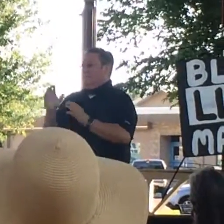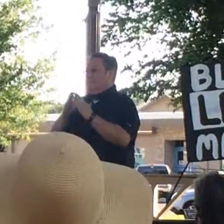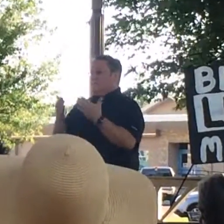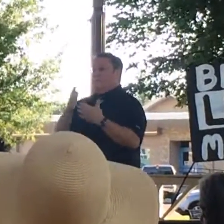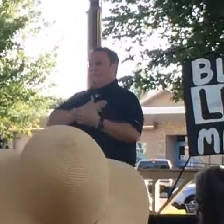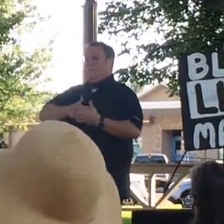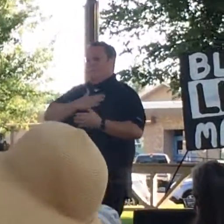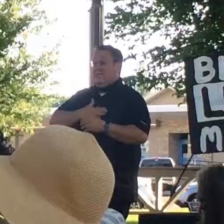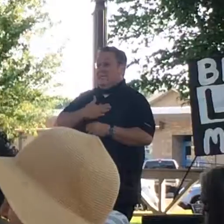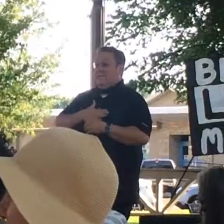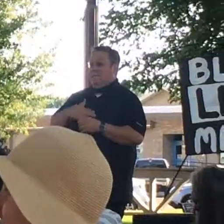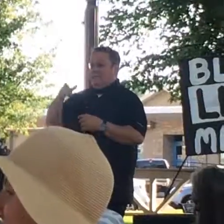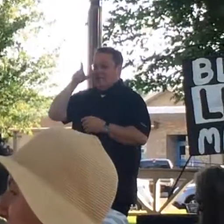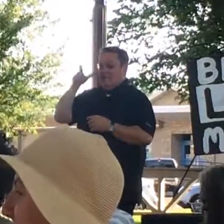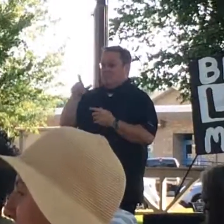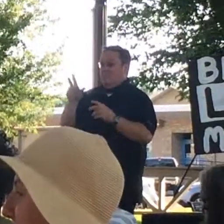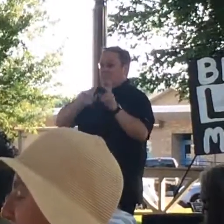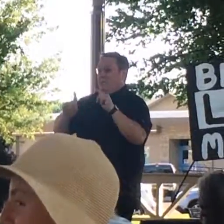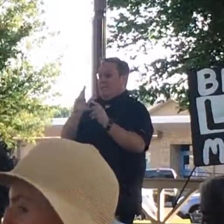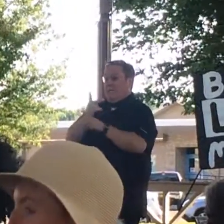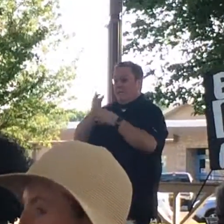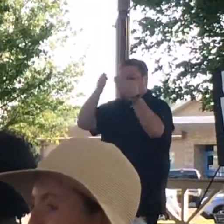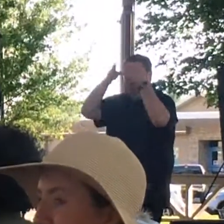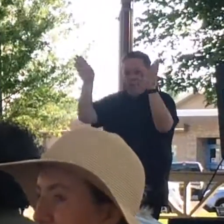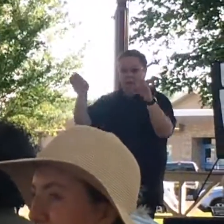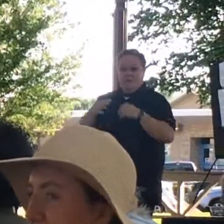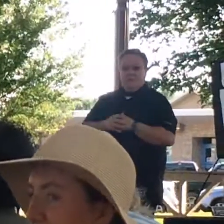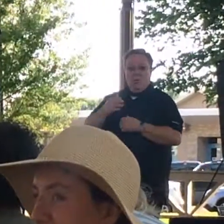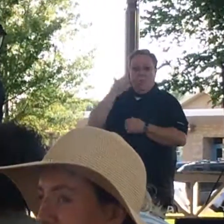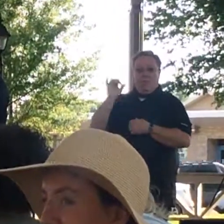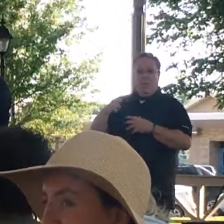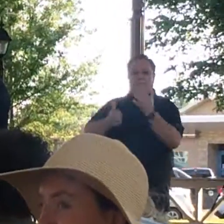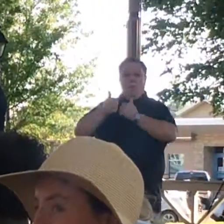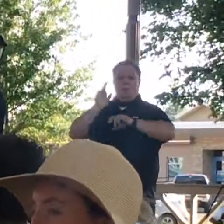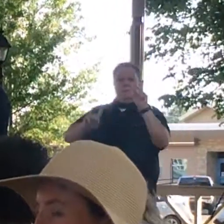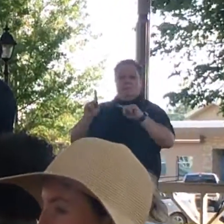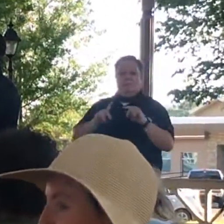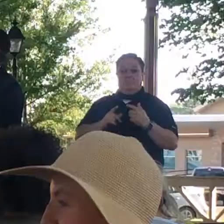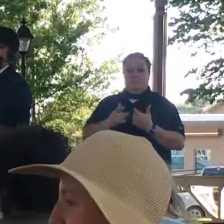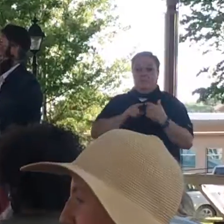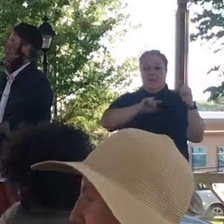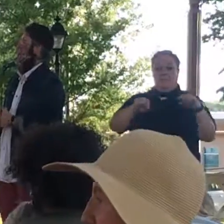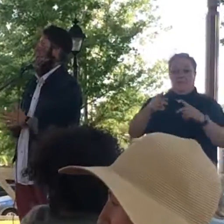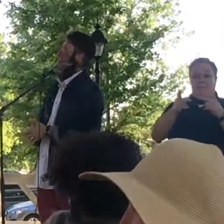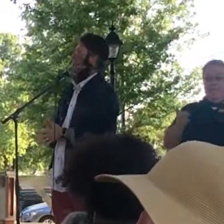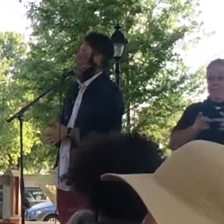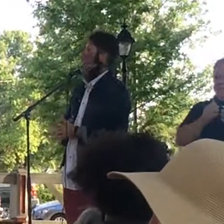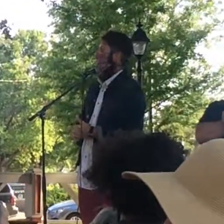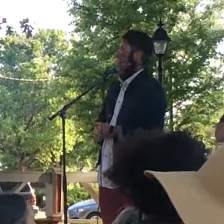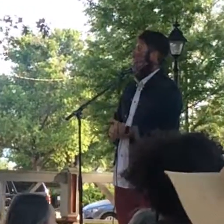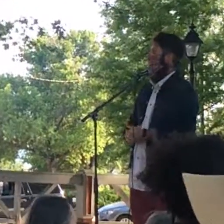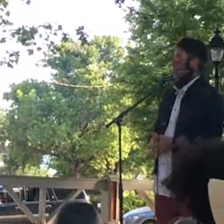So please, listen to people, keep an open mind, know that most people are coming from a place of love and